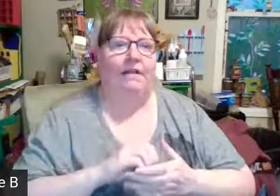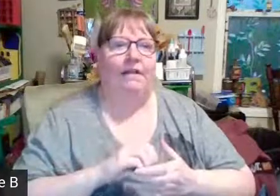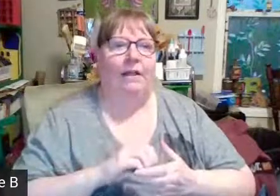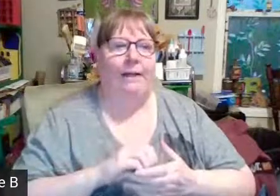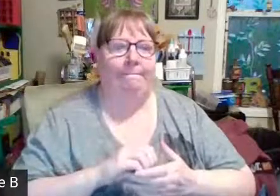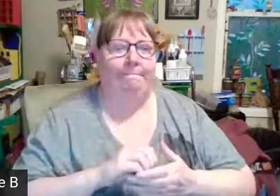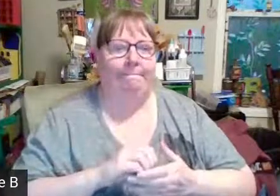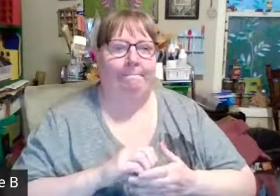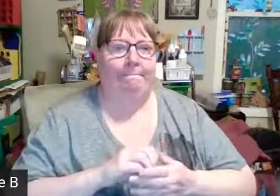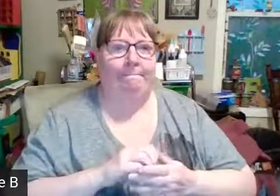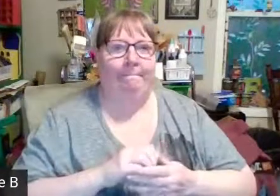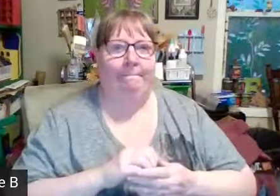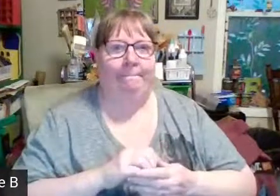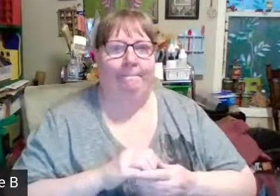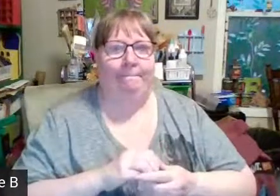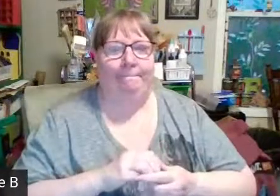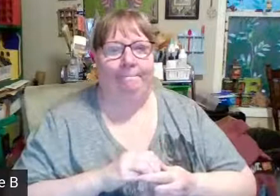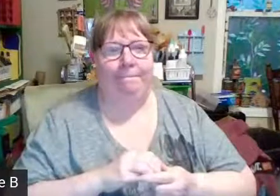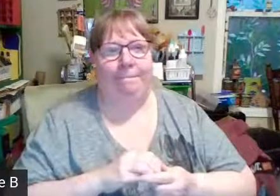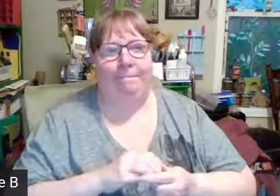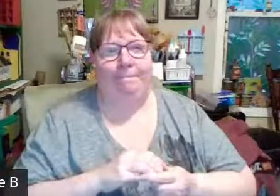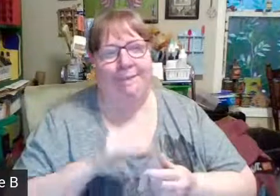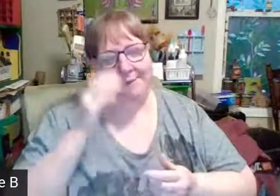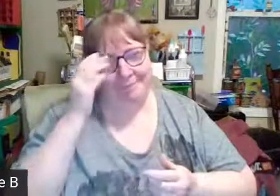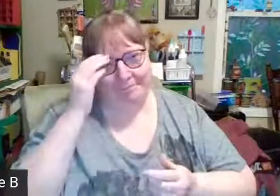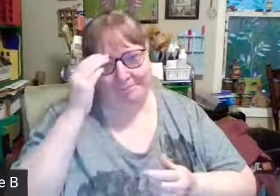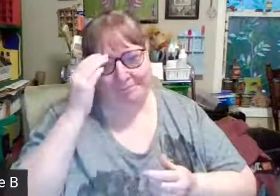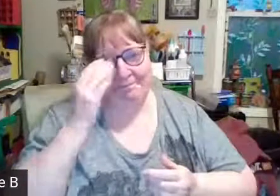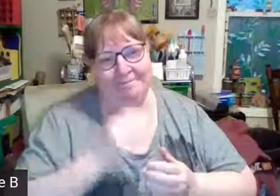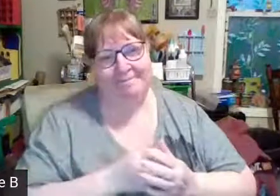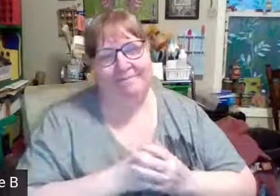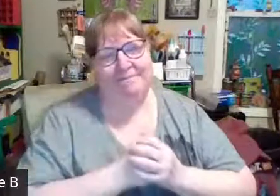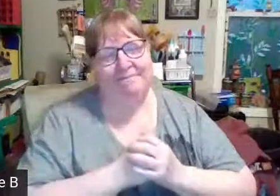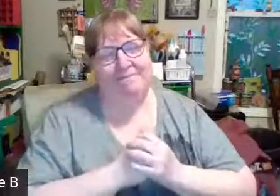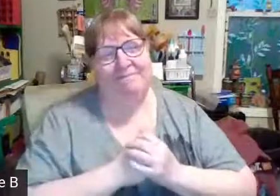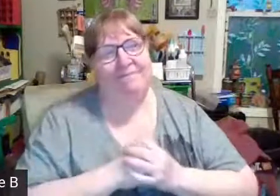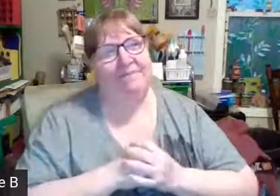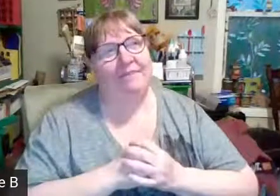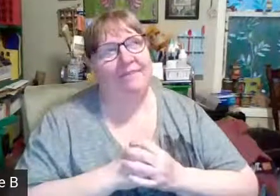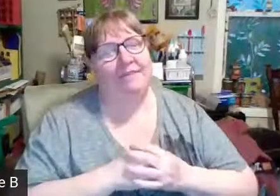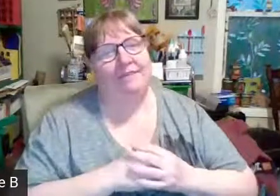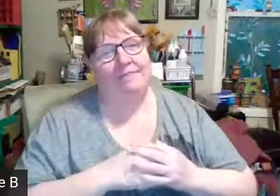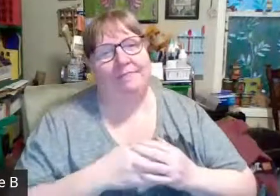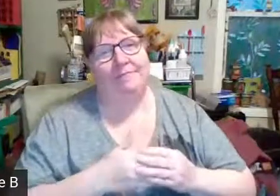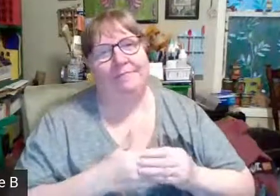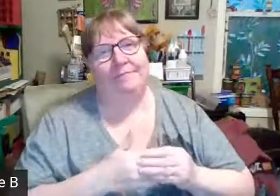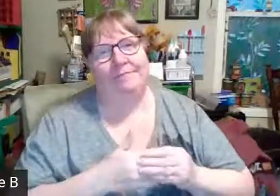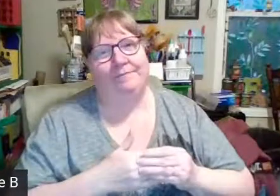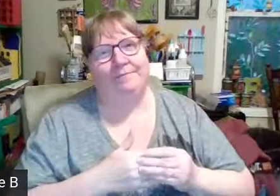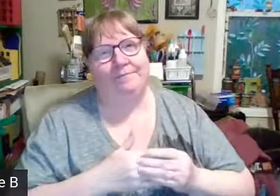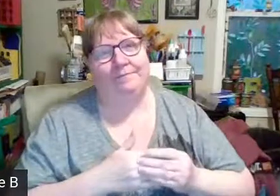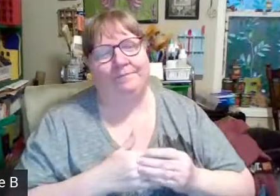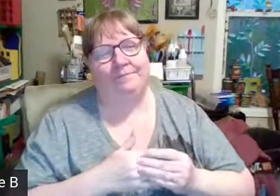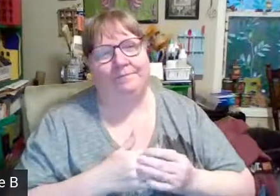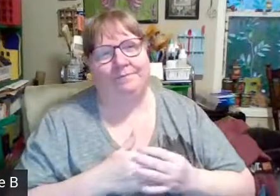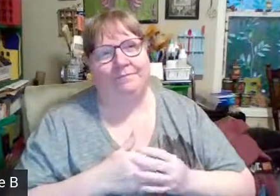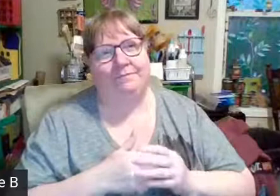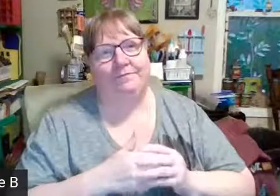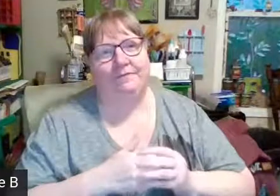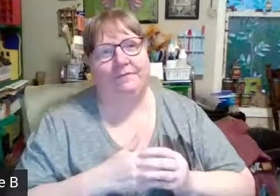I don't take phone calls, so I don't know any other ways. I was trying to think of other things, but because I'm not always on, I can't always be on.